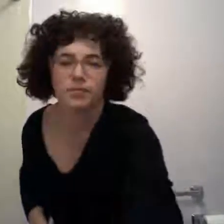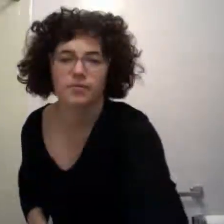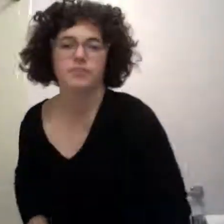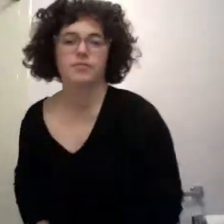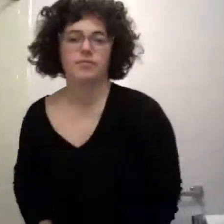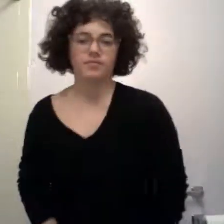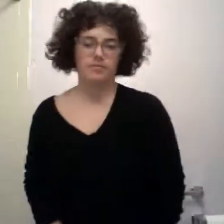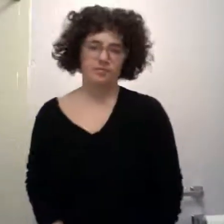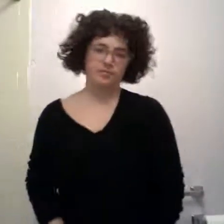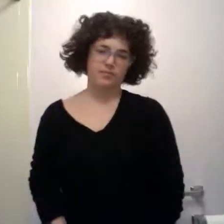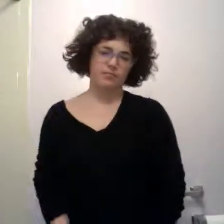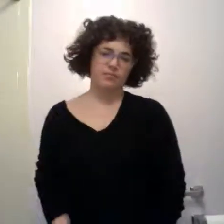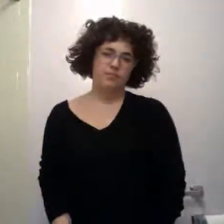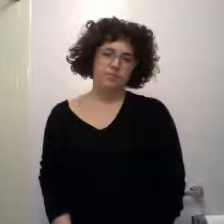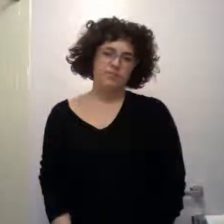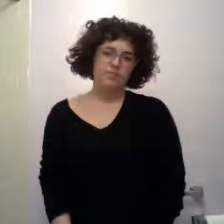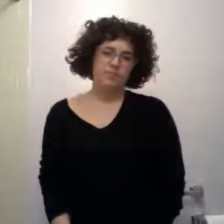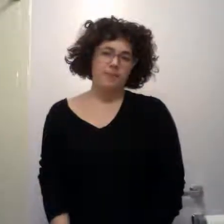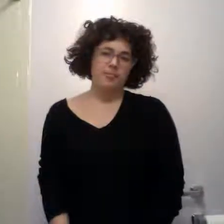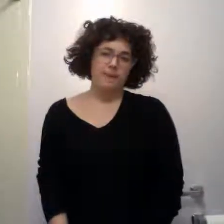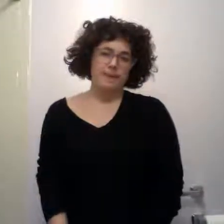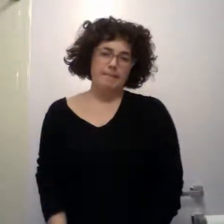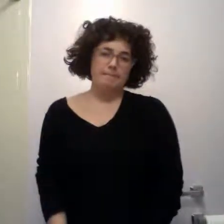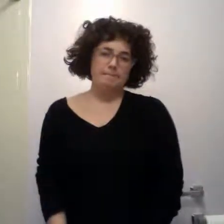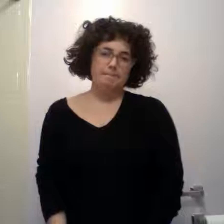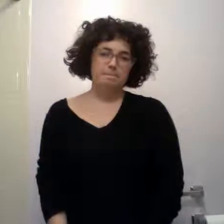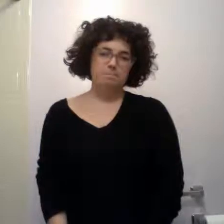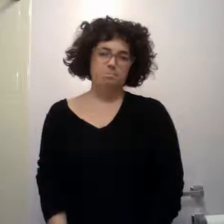So often when people are learning to sew and putting in